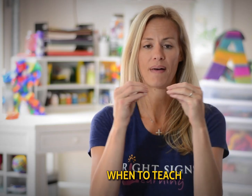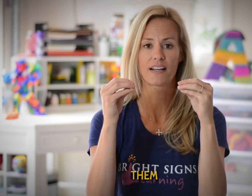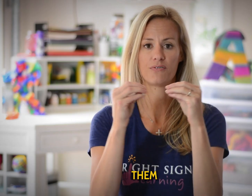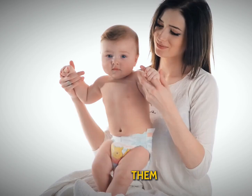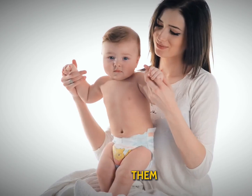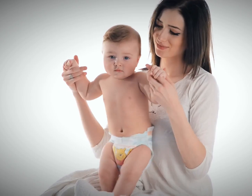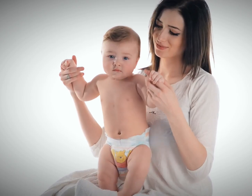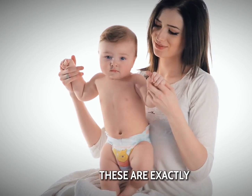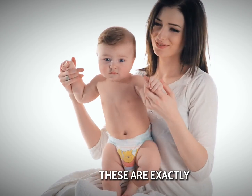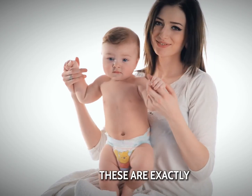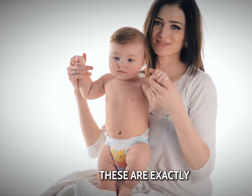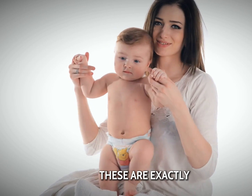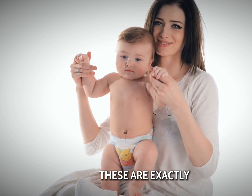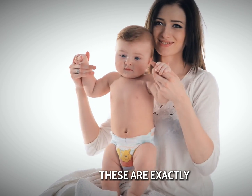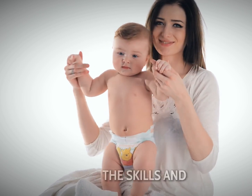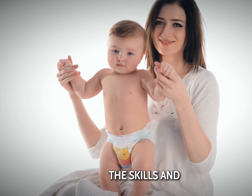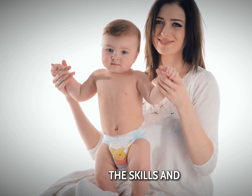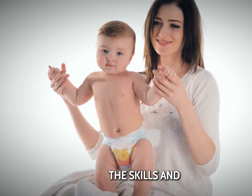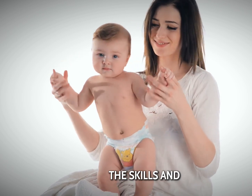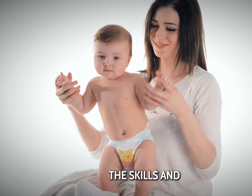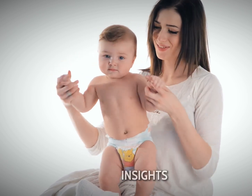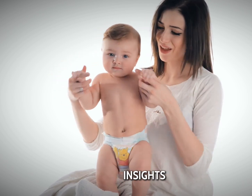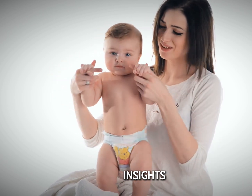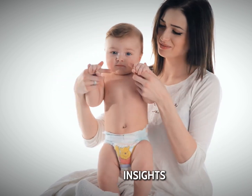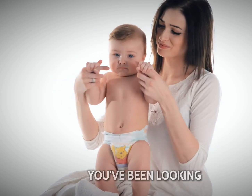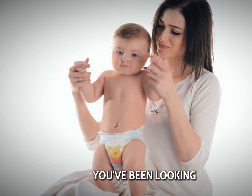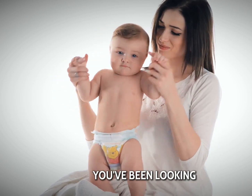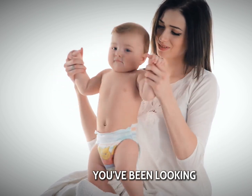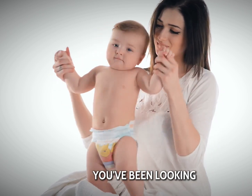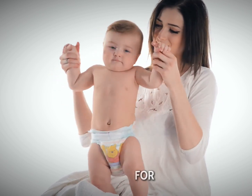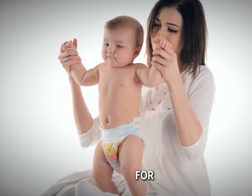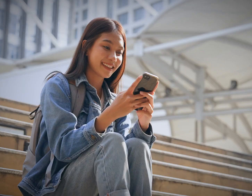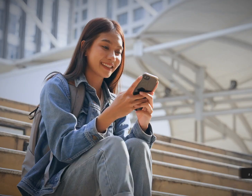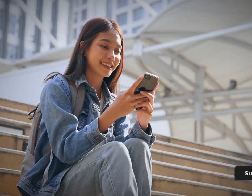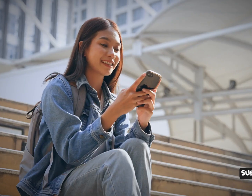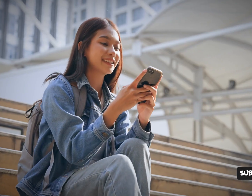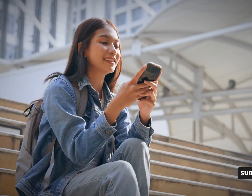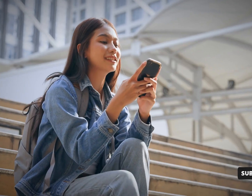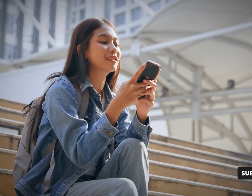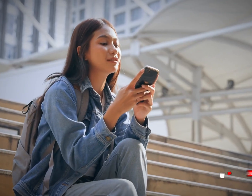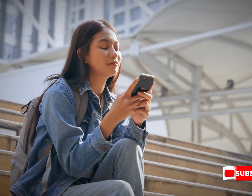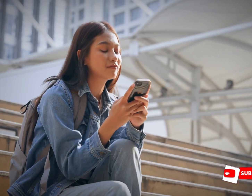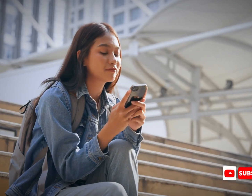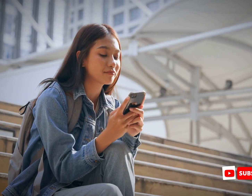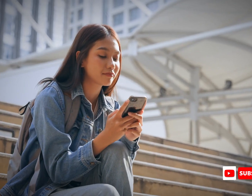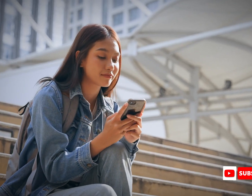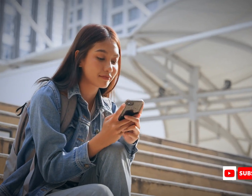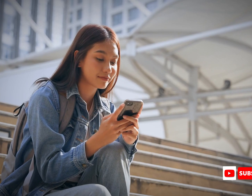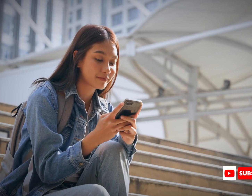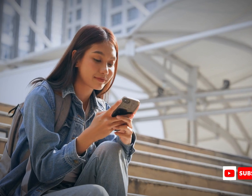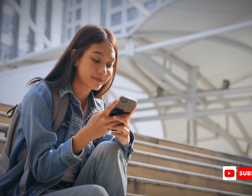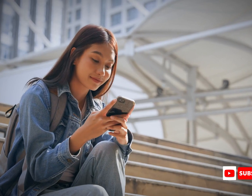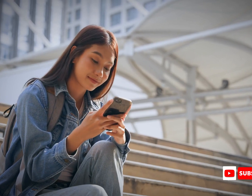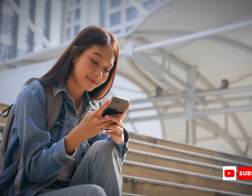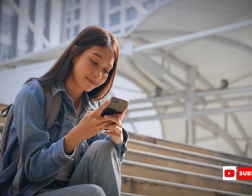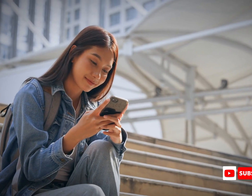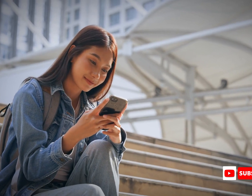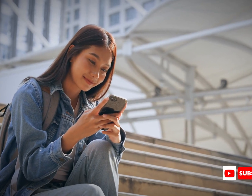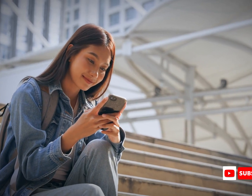them. These are exactly the skills and insights you've been looking for. Don't forget to like and subscribe for more practical parenting